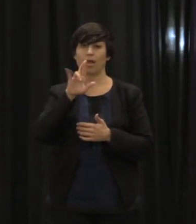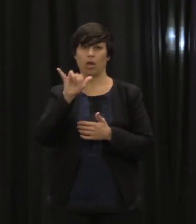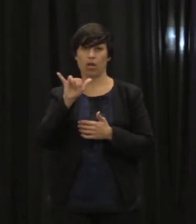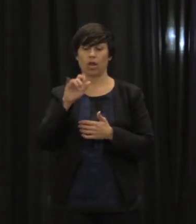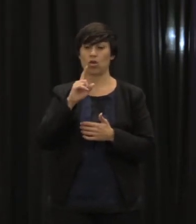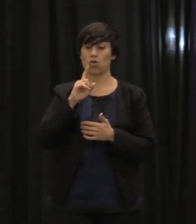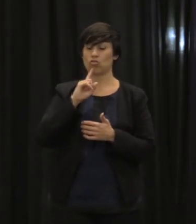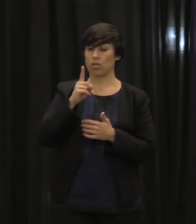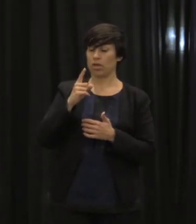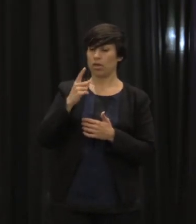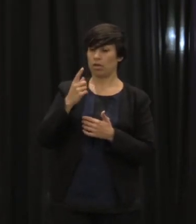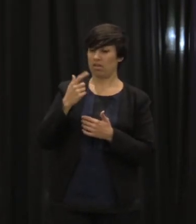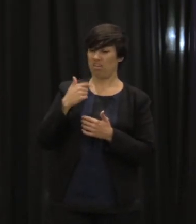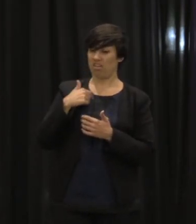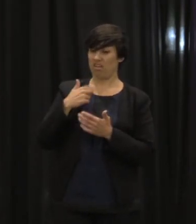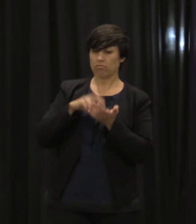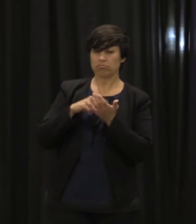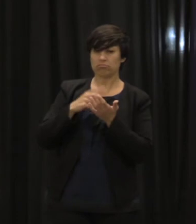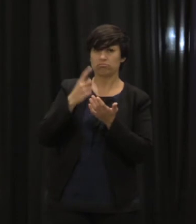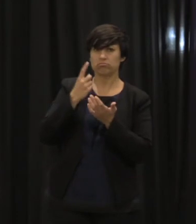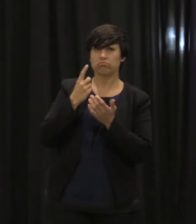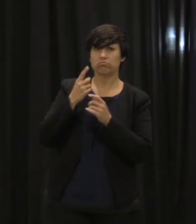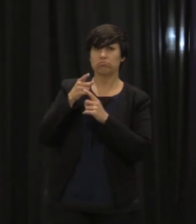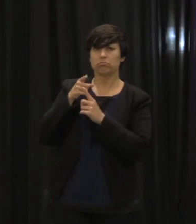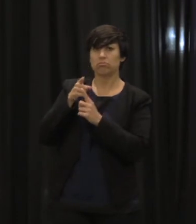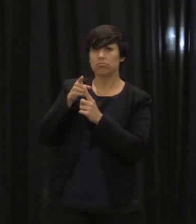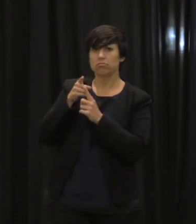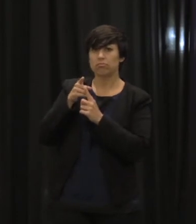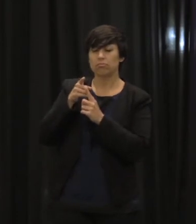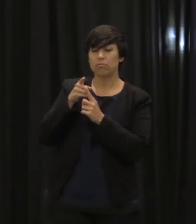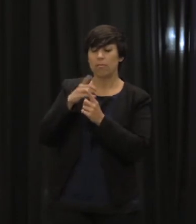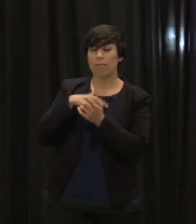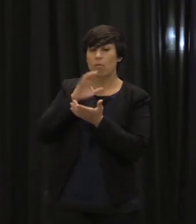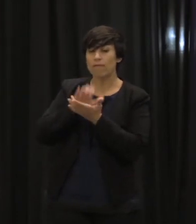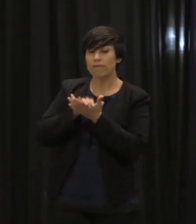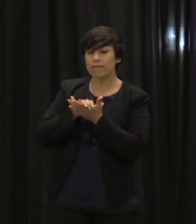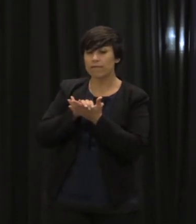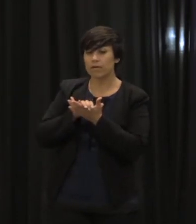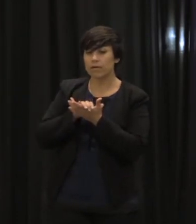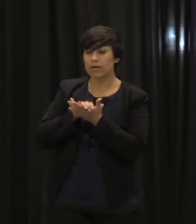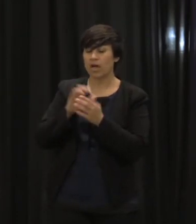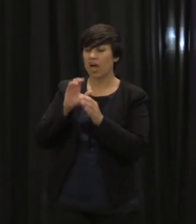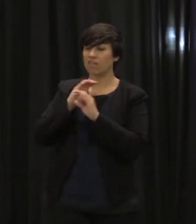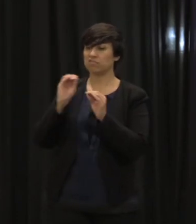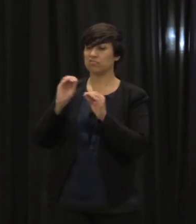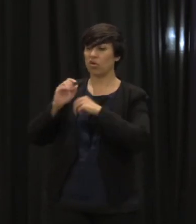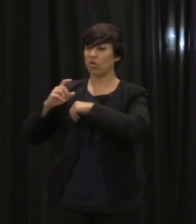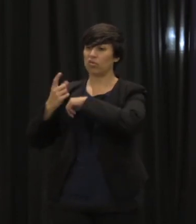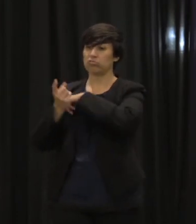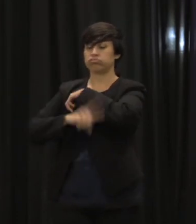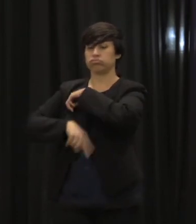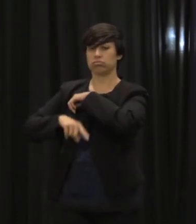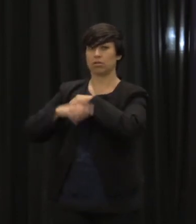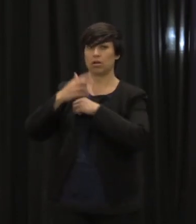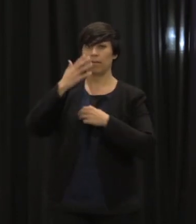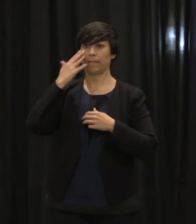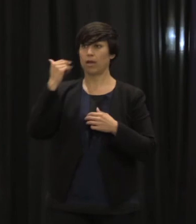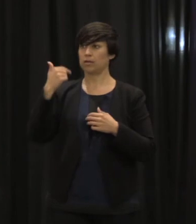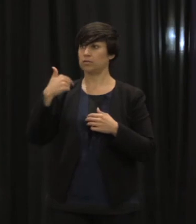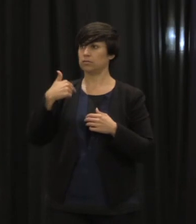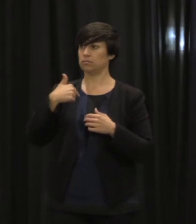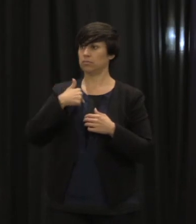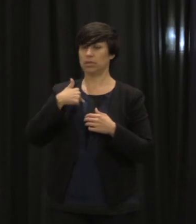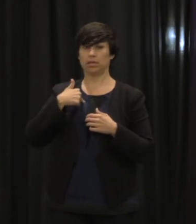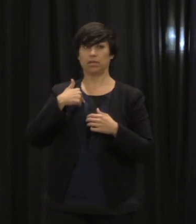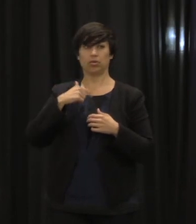because I was hurt in the streets for being who I am and for exercising my freedom to move as